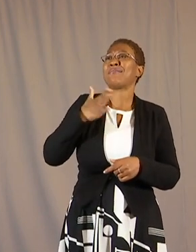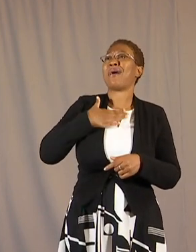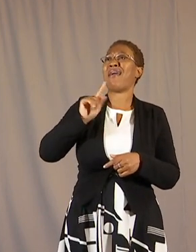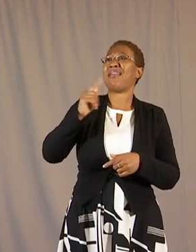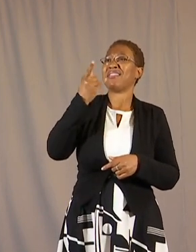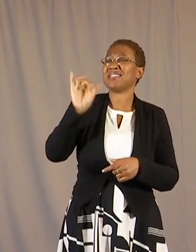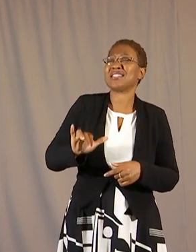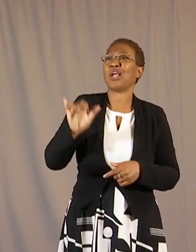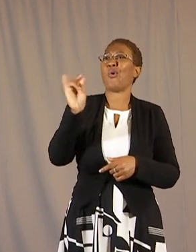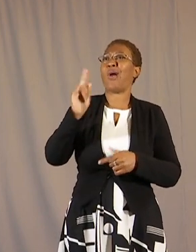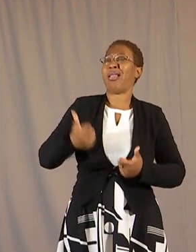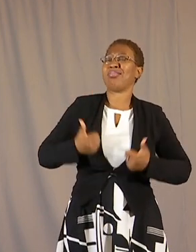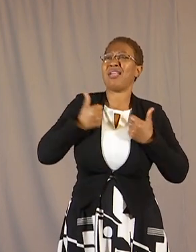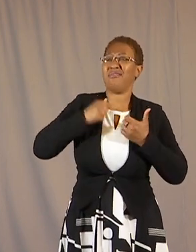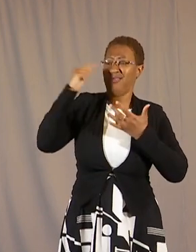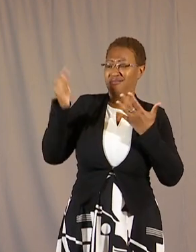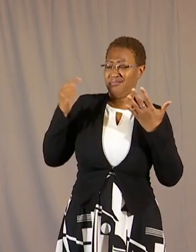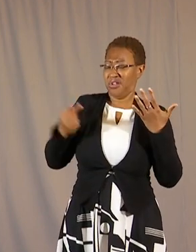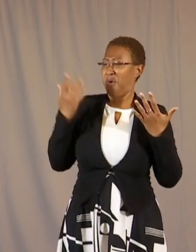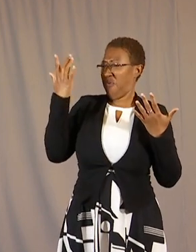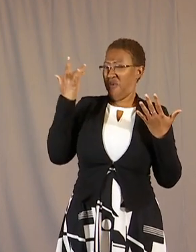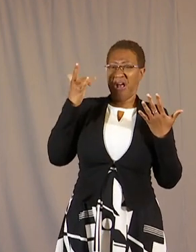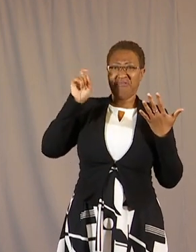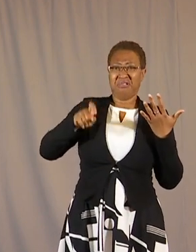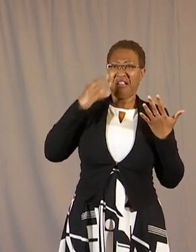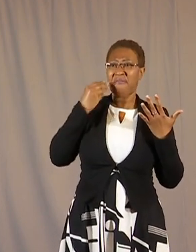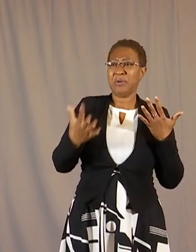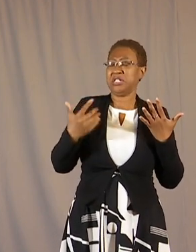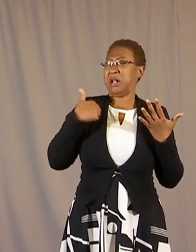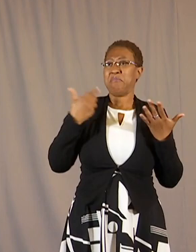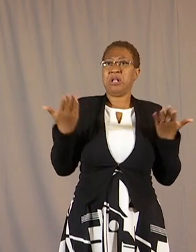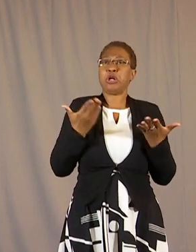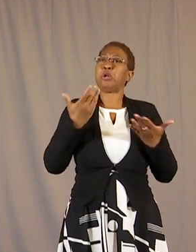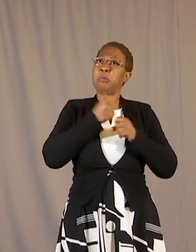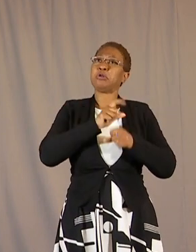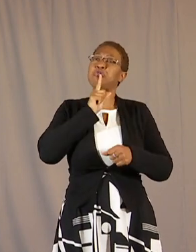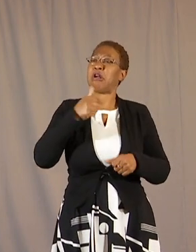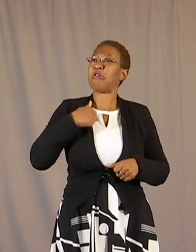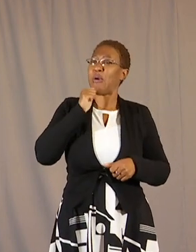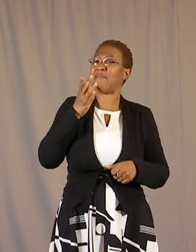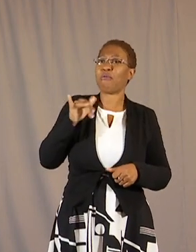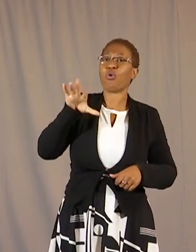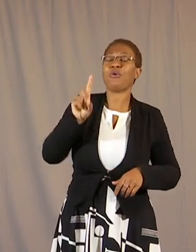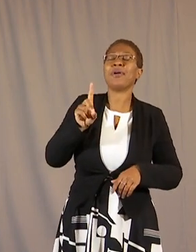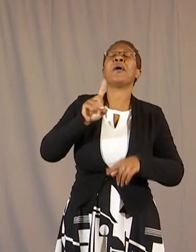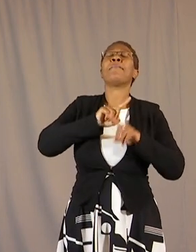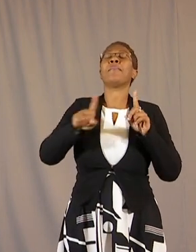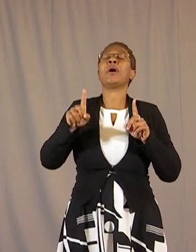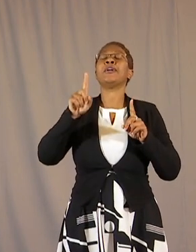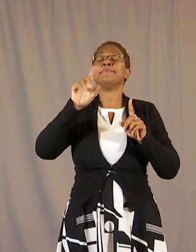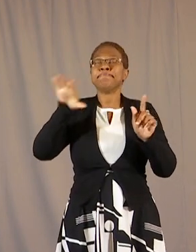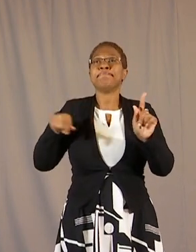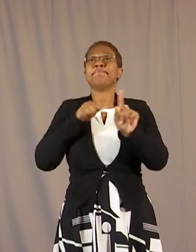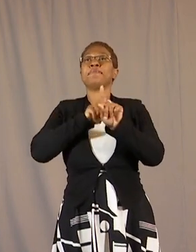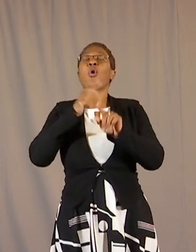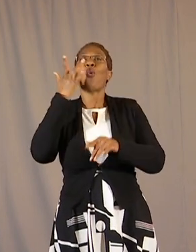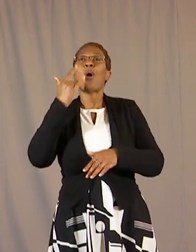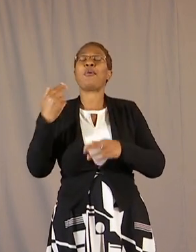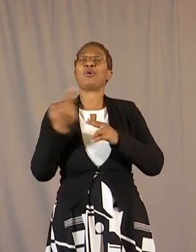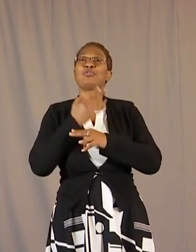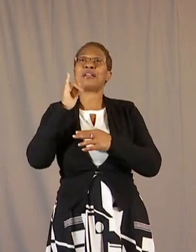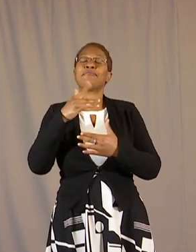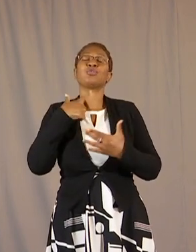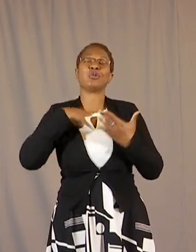I do? It was all for having trusted messengers. They're saying, we're going to use this information so that we can provide the resources where they're most needed.